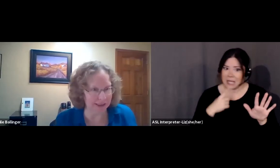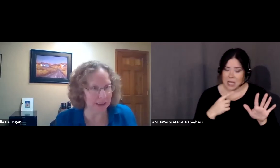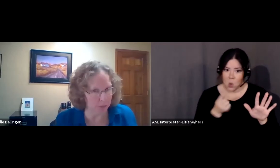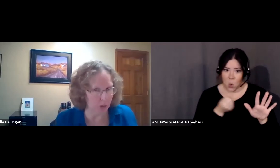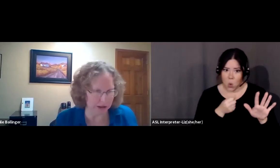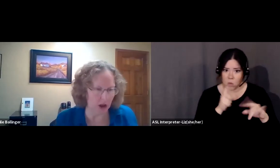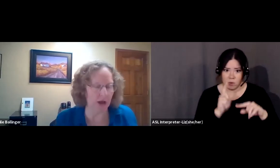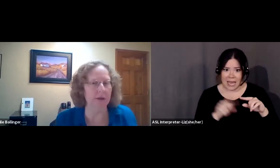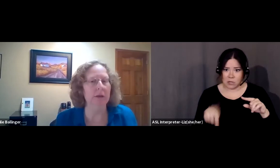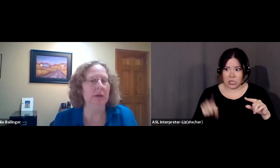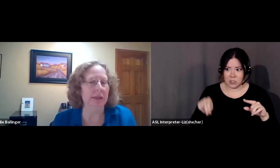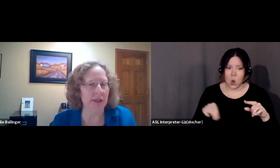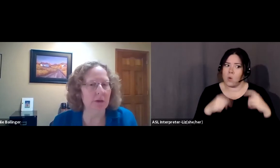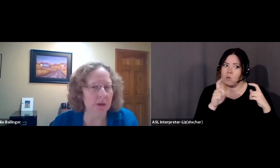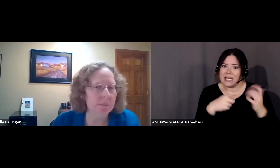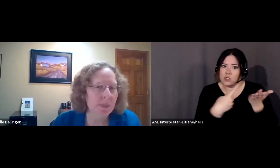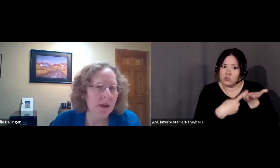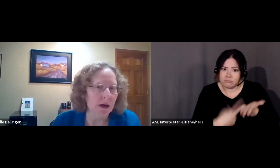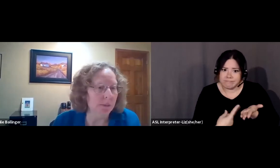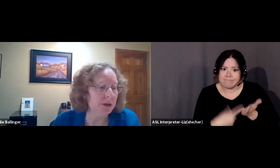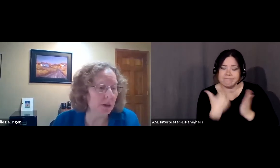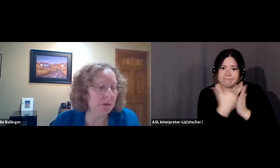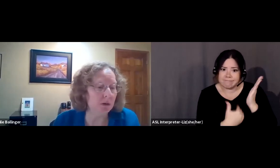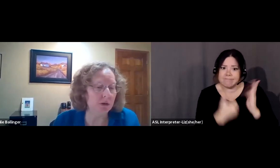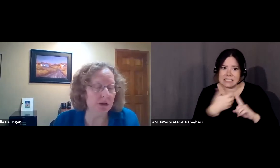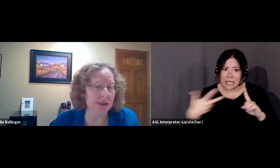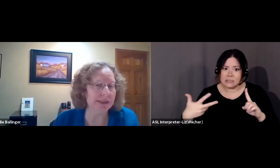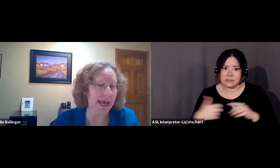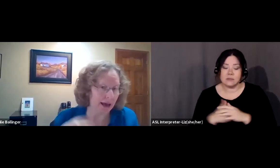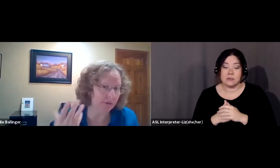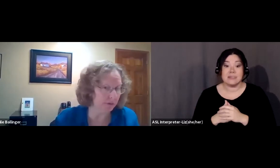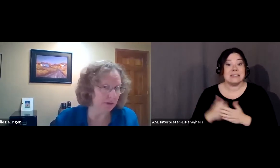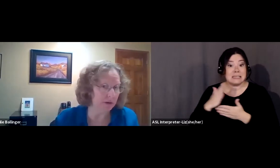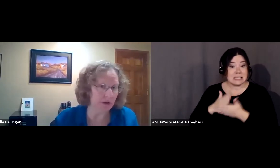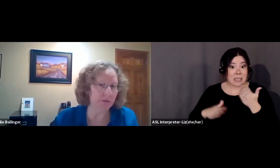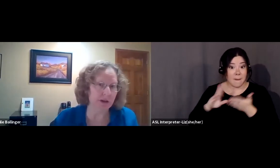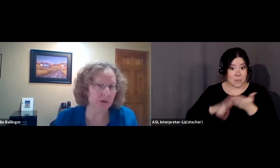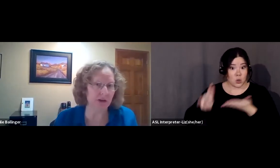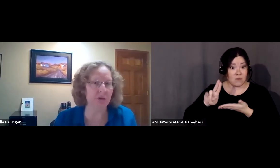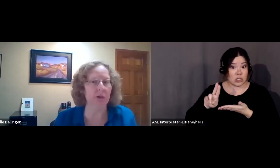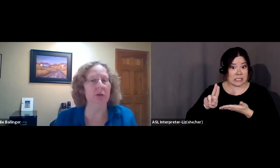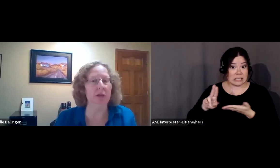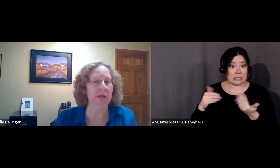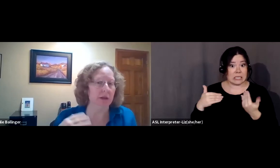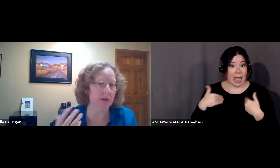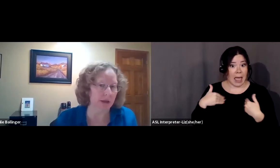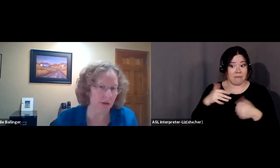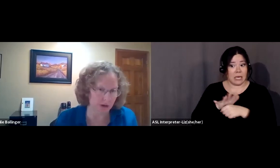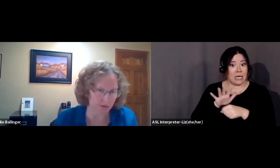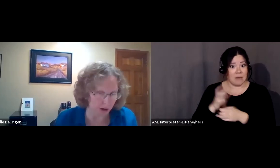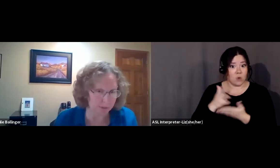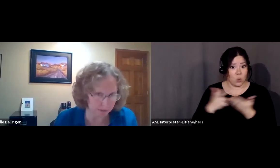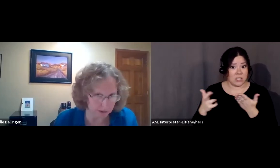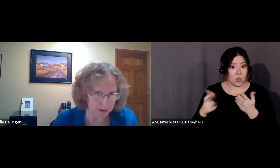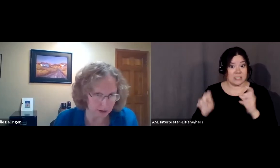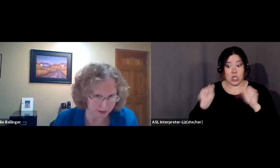and have a 10-point talk, etc. Some universities have enough resources where you can get your